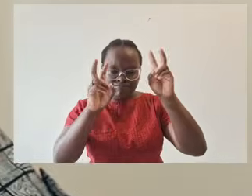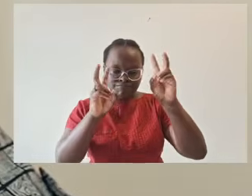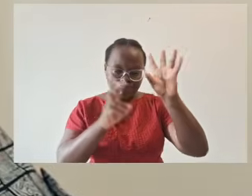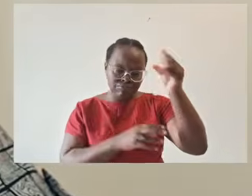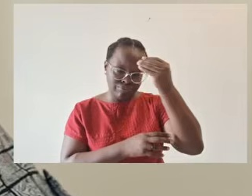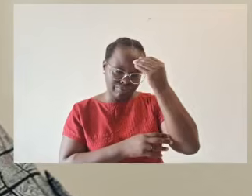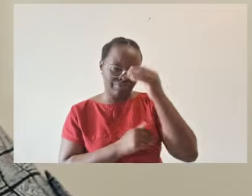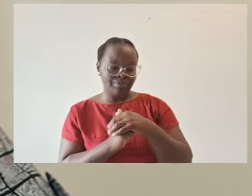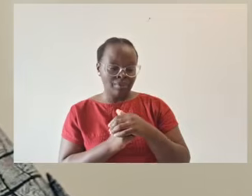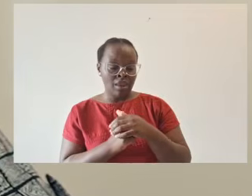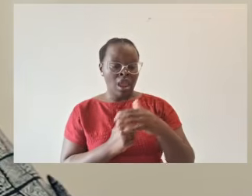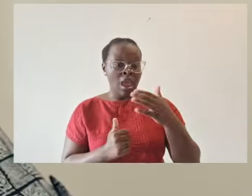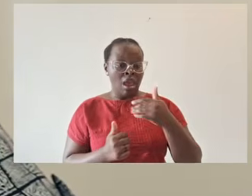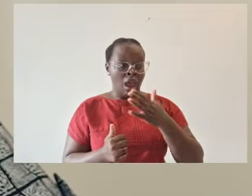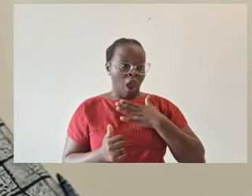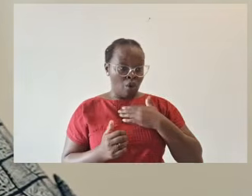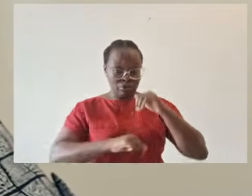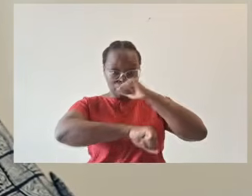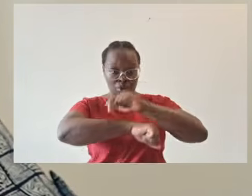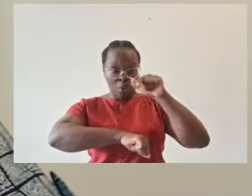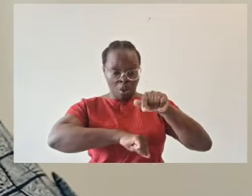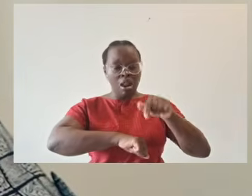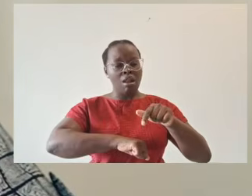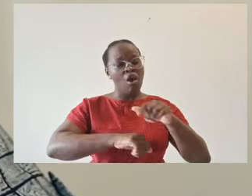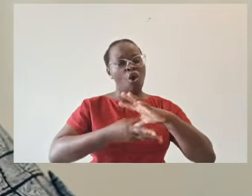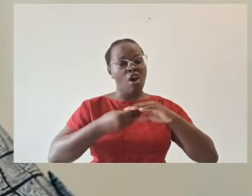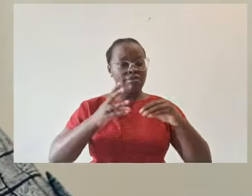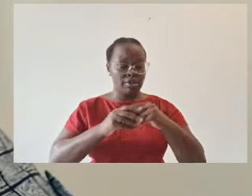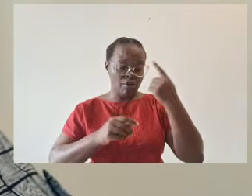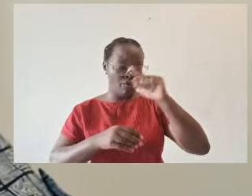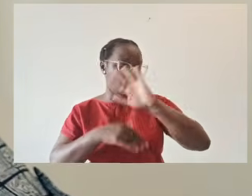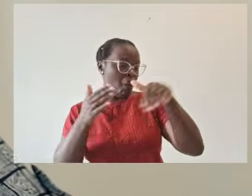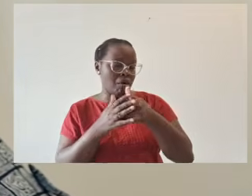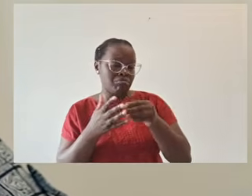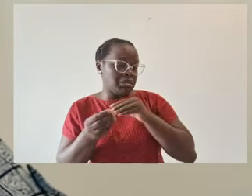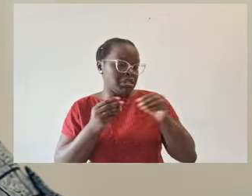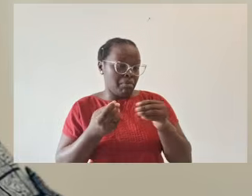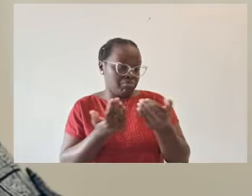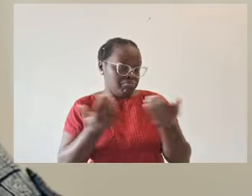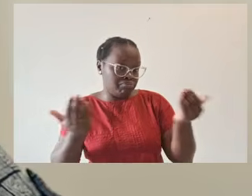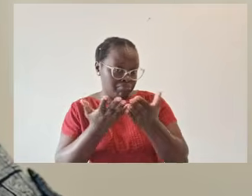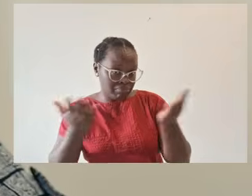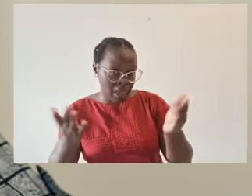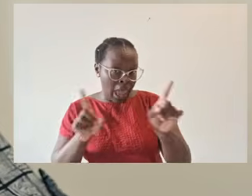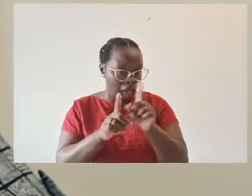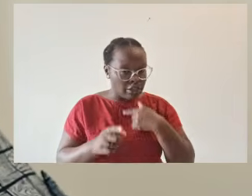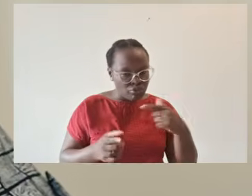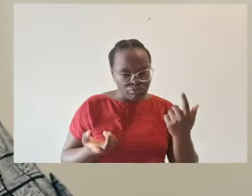school, we have made it to be disability friendly. It's very, very conducive for our learners. Even as you walk aloud, you can see we have